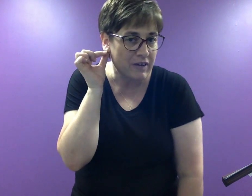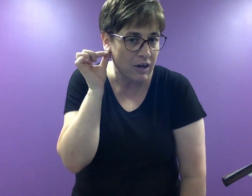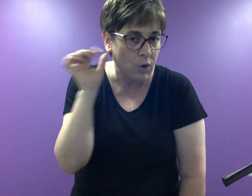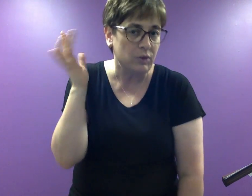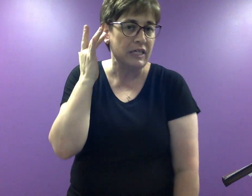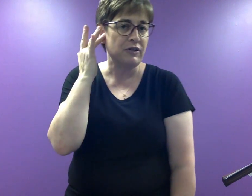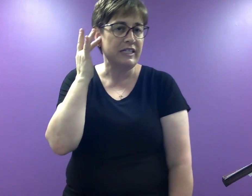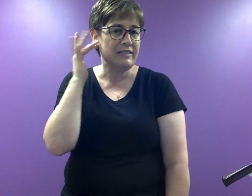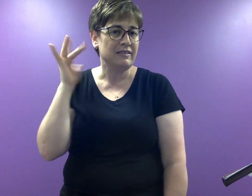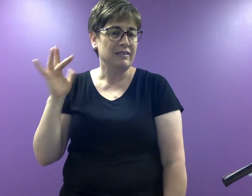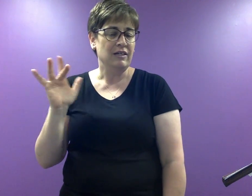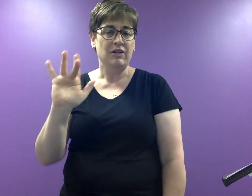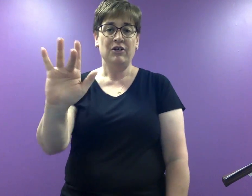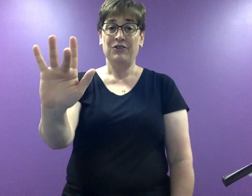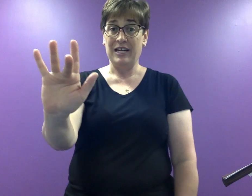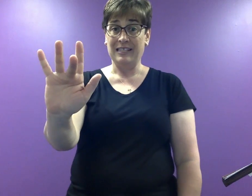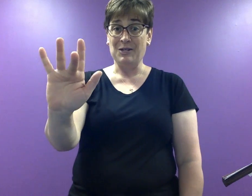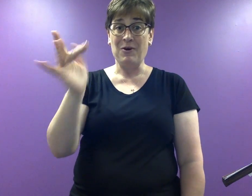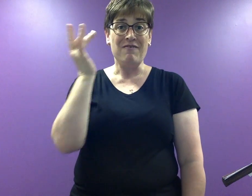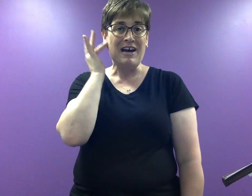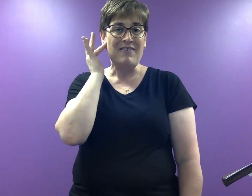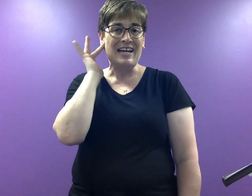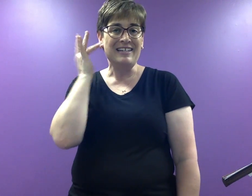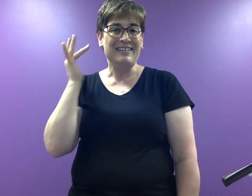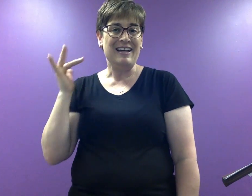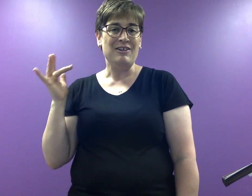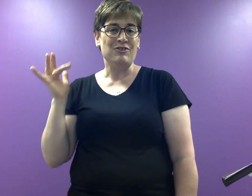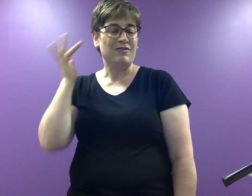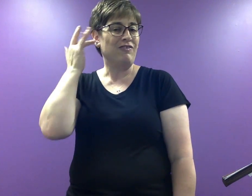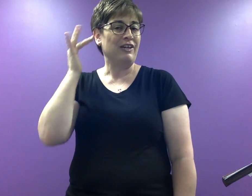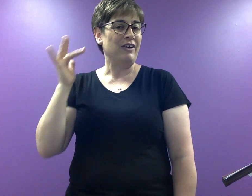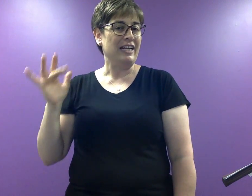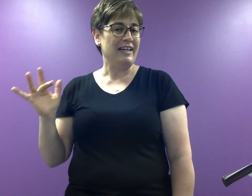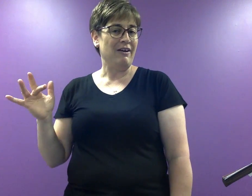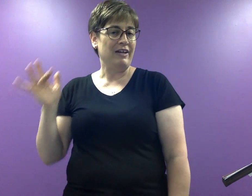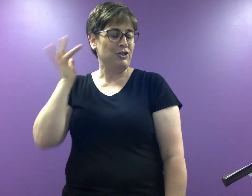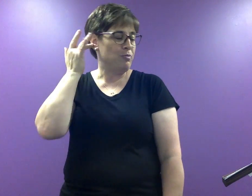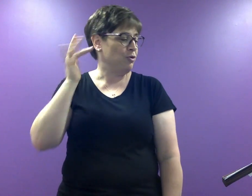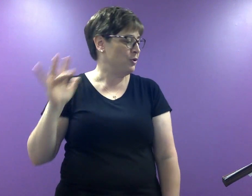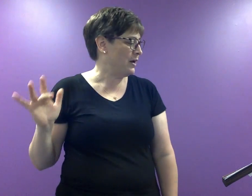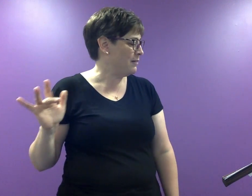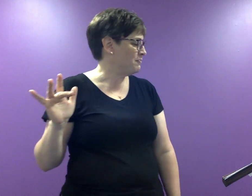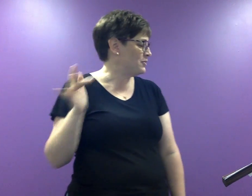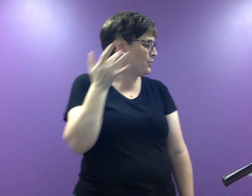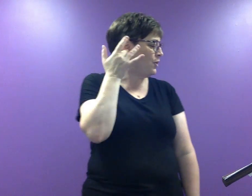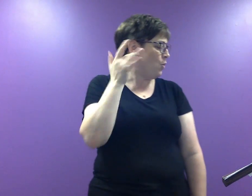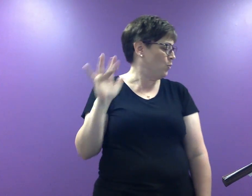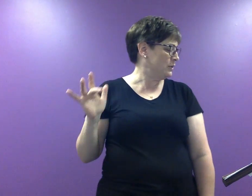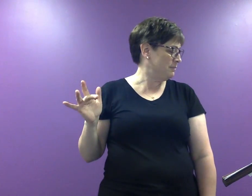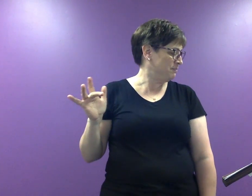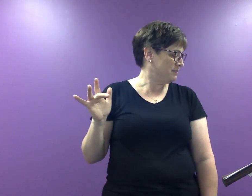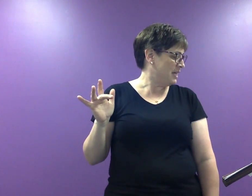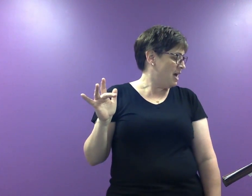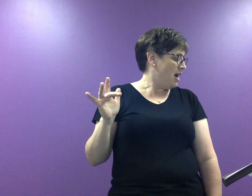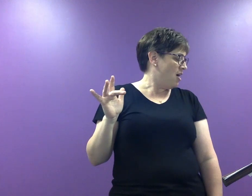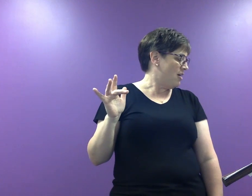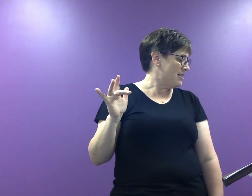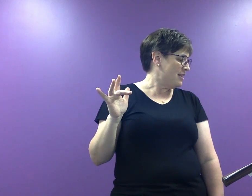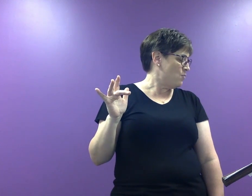got gold earrings, you're taking that 25 hand and you're just flickering it down as you pull it away. So gold. All right, then we